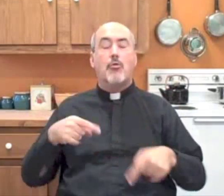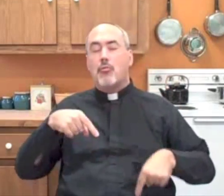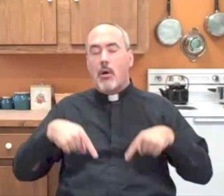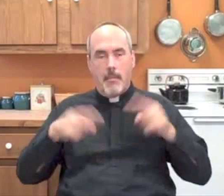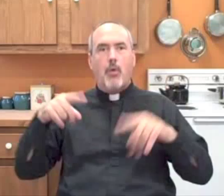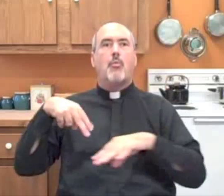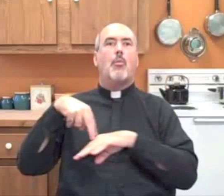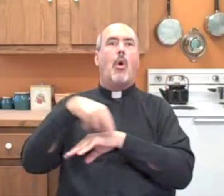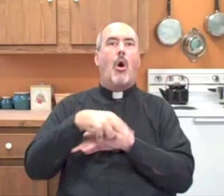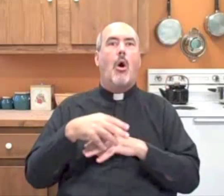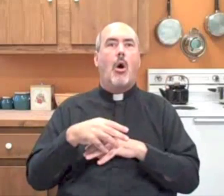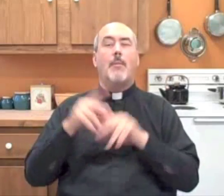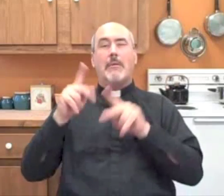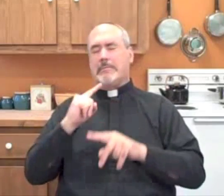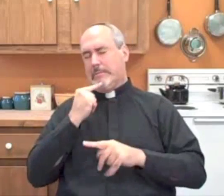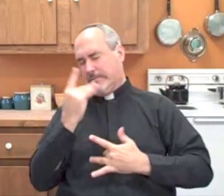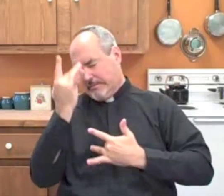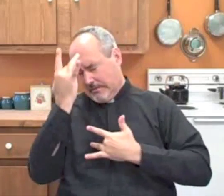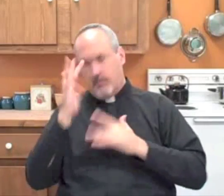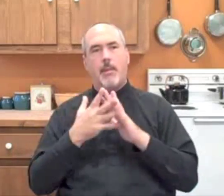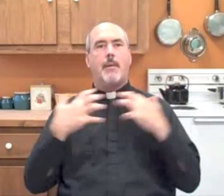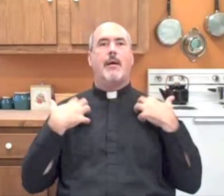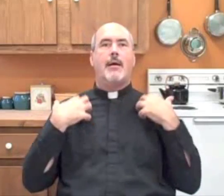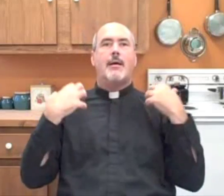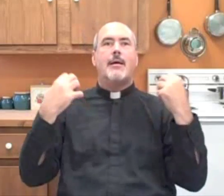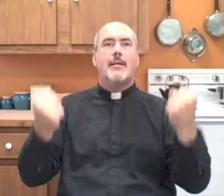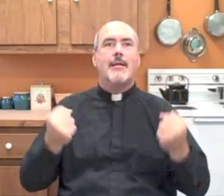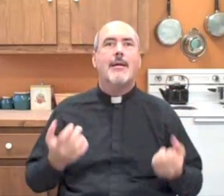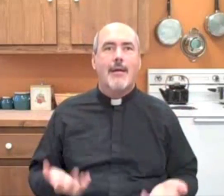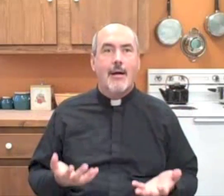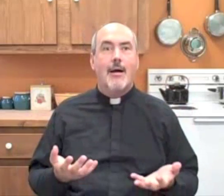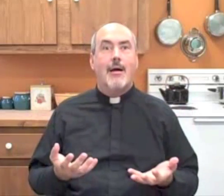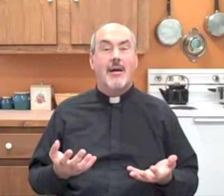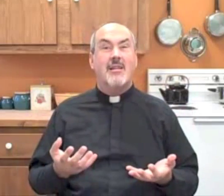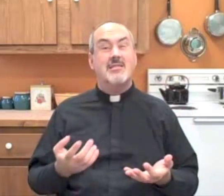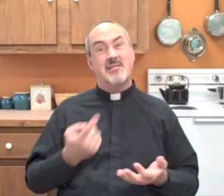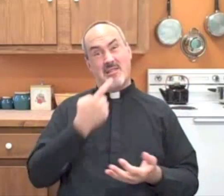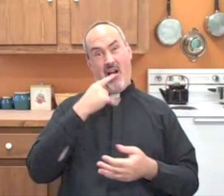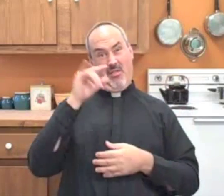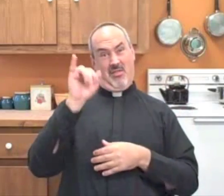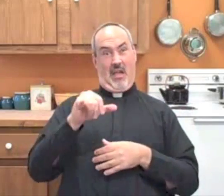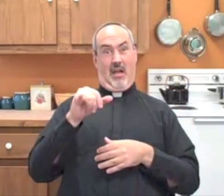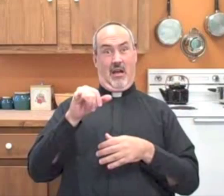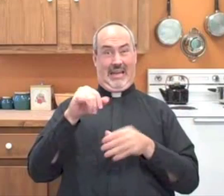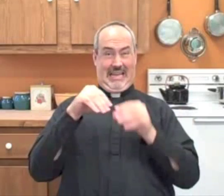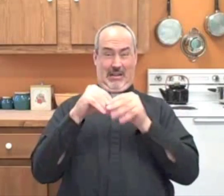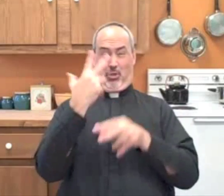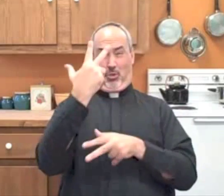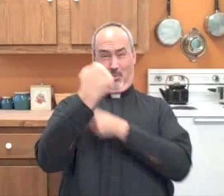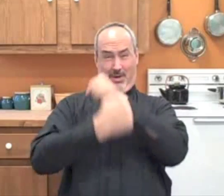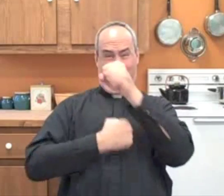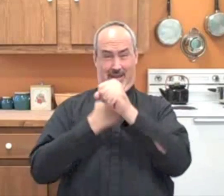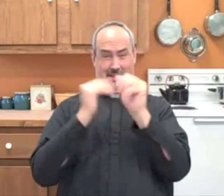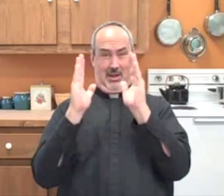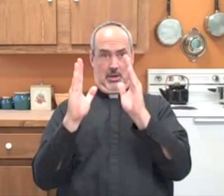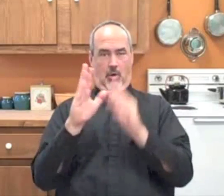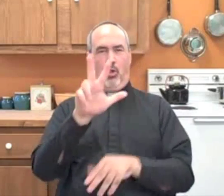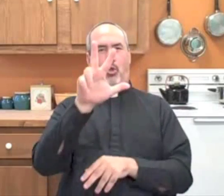see. Crippled people were able to walk. It is said that in the next 3 years, over 300